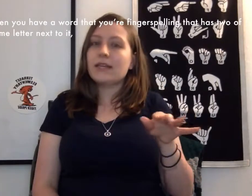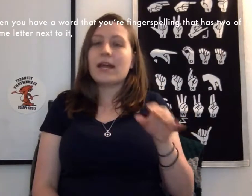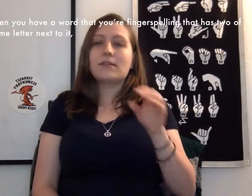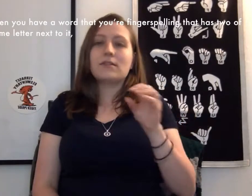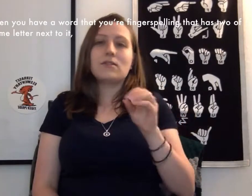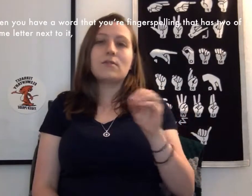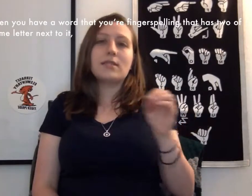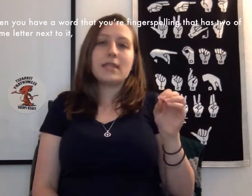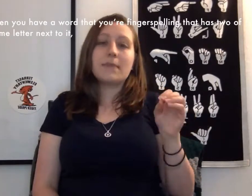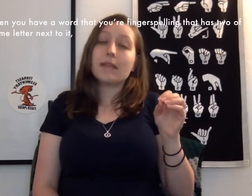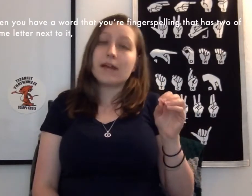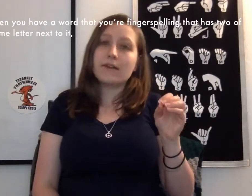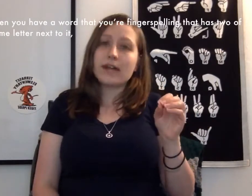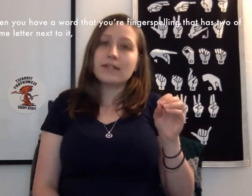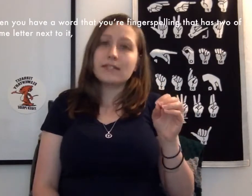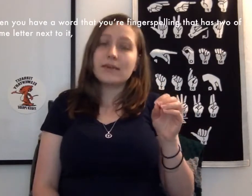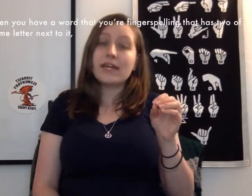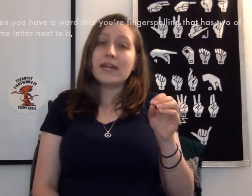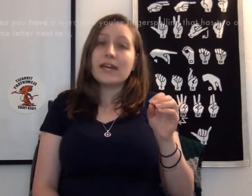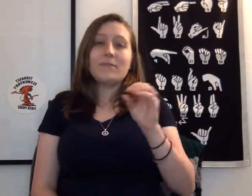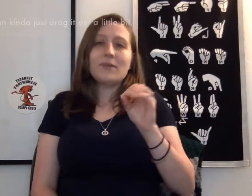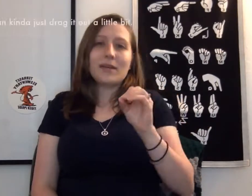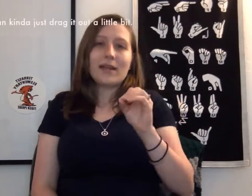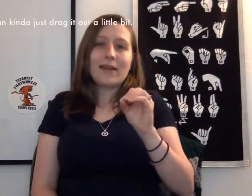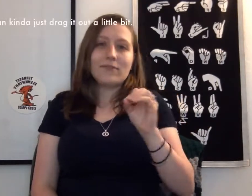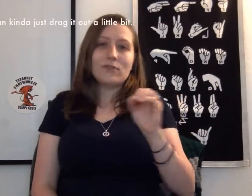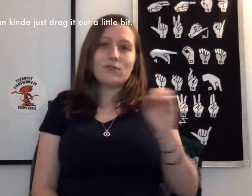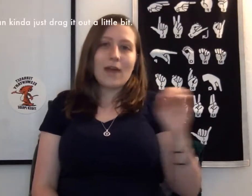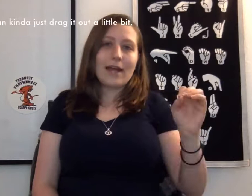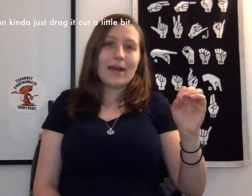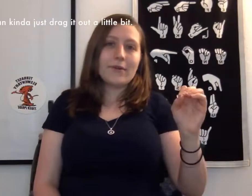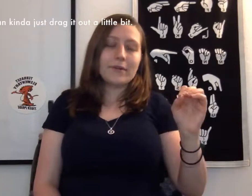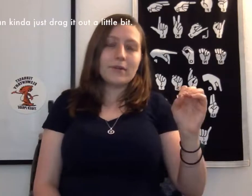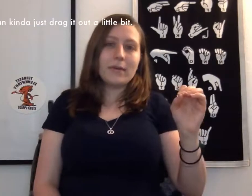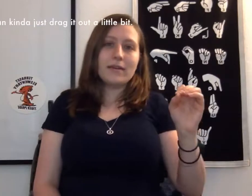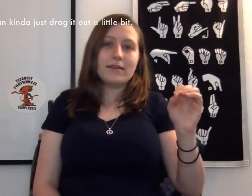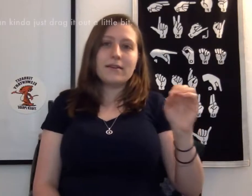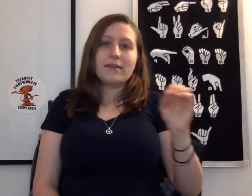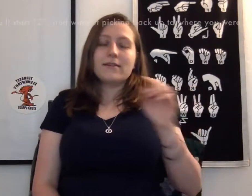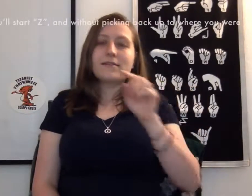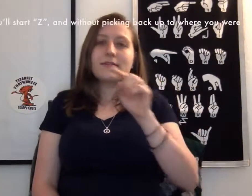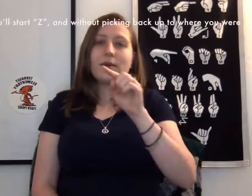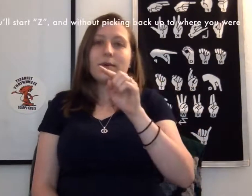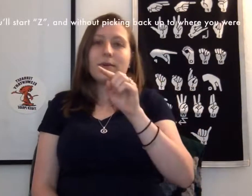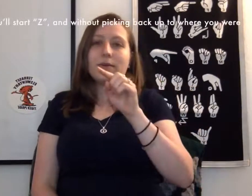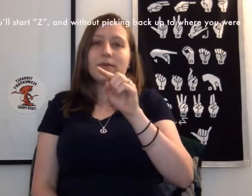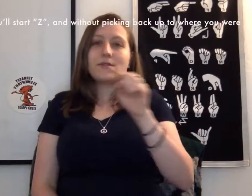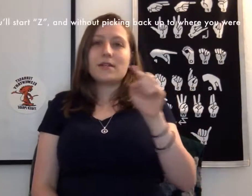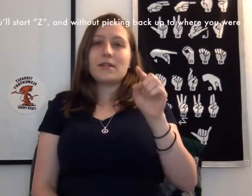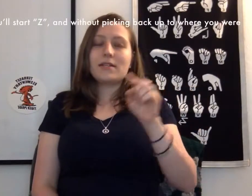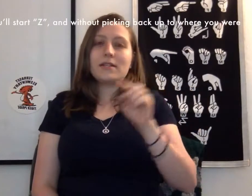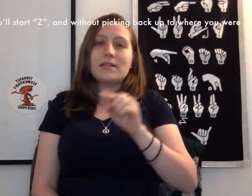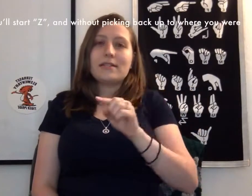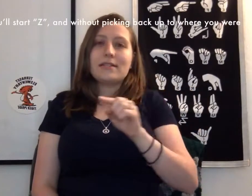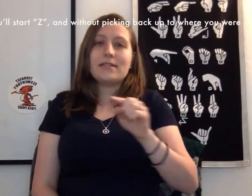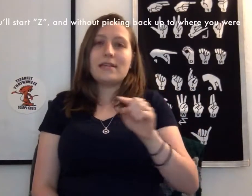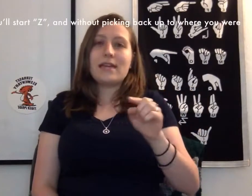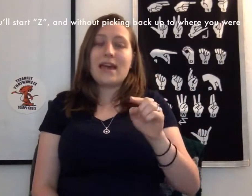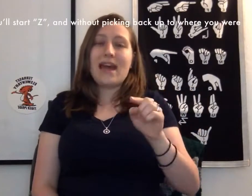has 2 of the same letter next to it, you can kind of just drag it out a little bit. So you'll start Z,